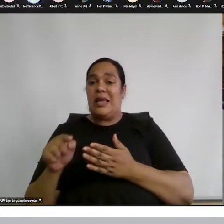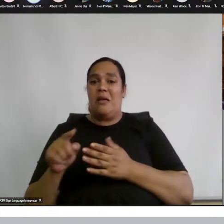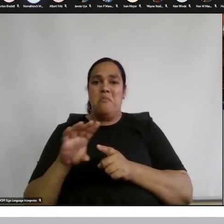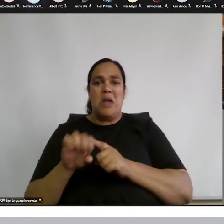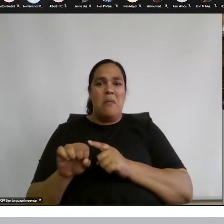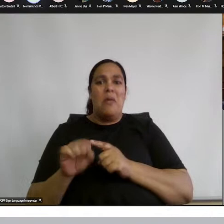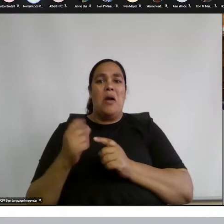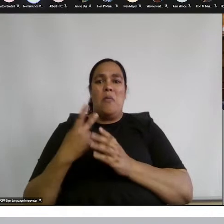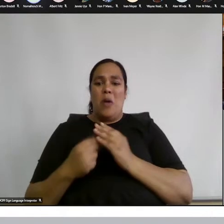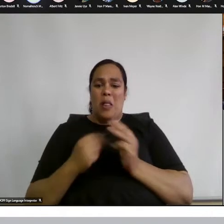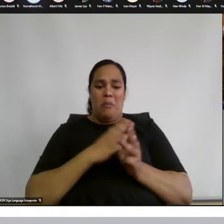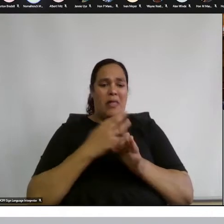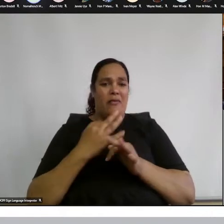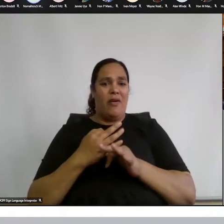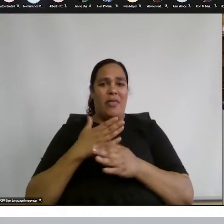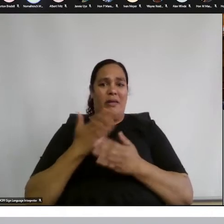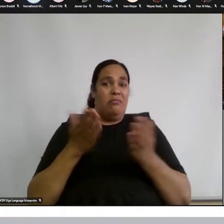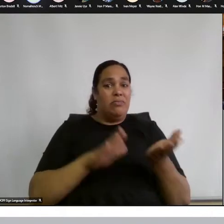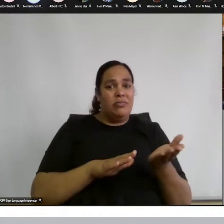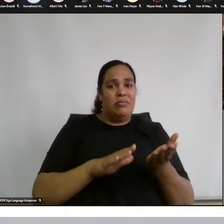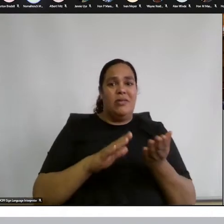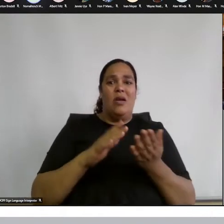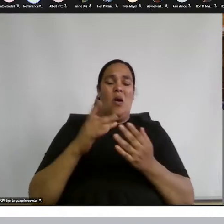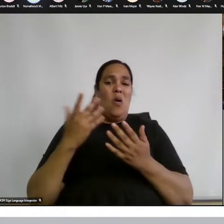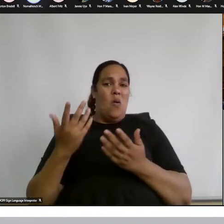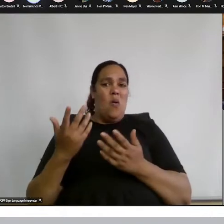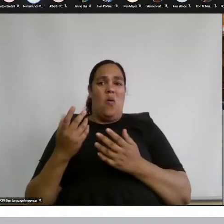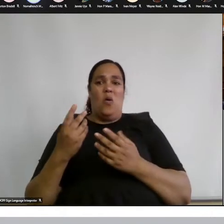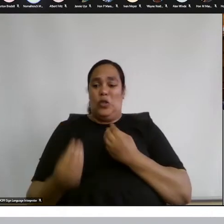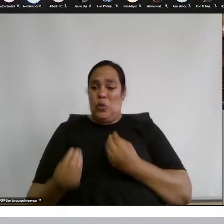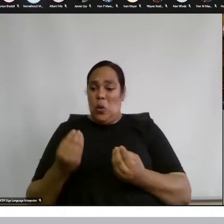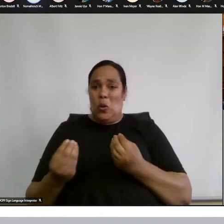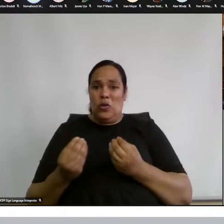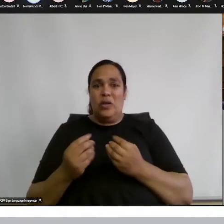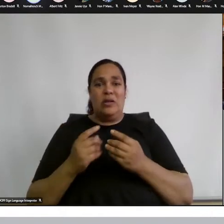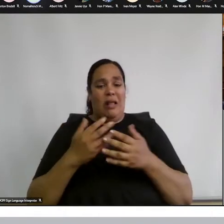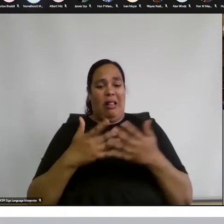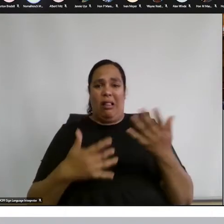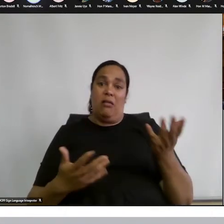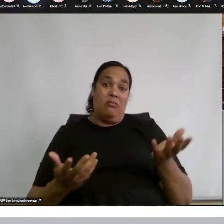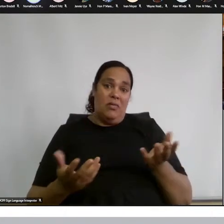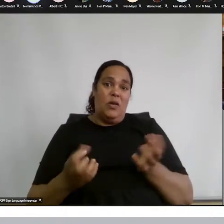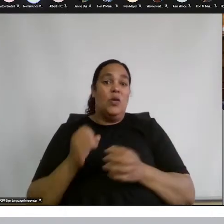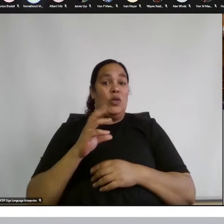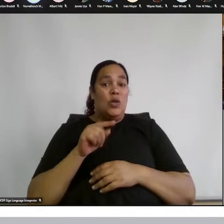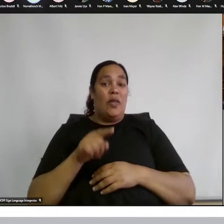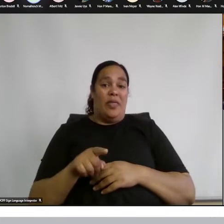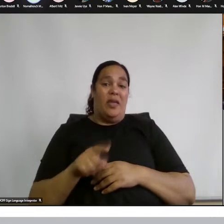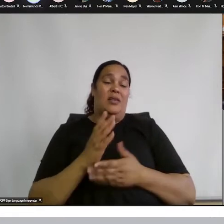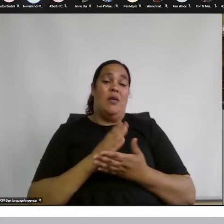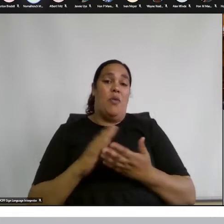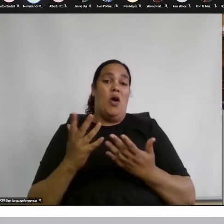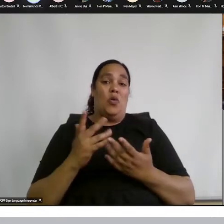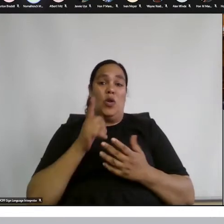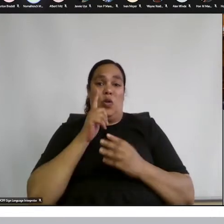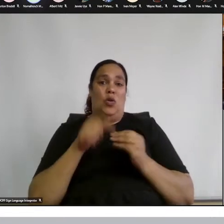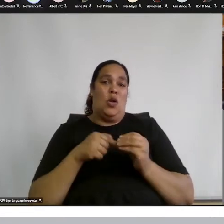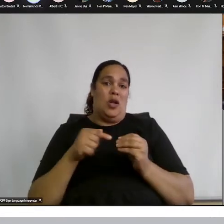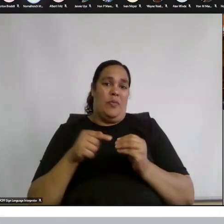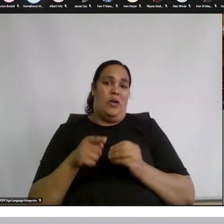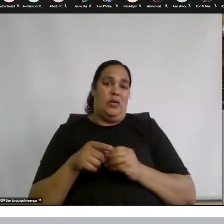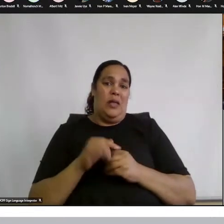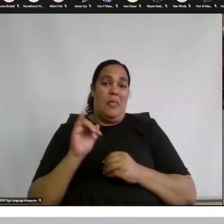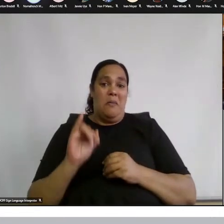that both parents are gone, the adults are gone, it's the children and so forth. So this is a part of what we're talking about, the